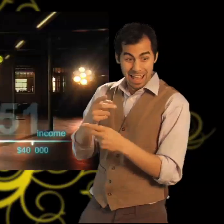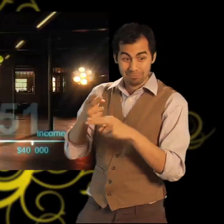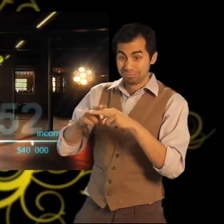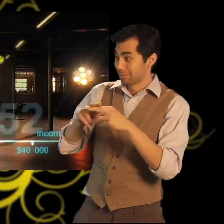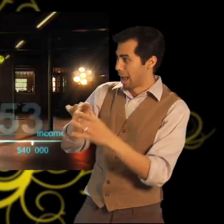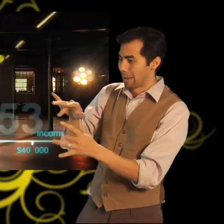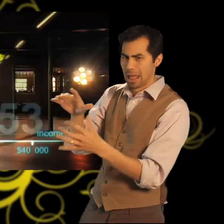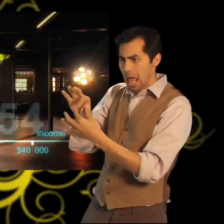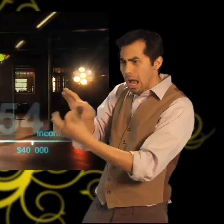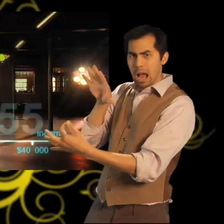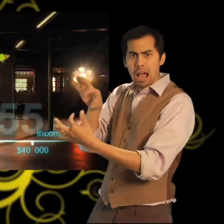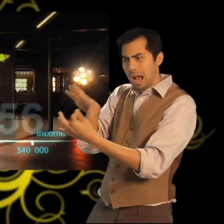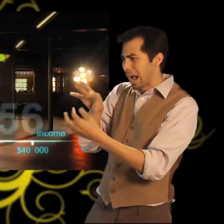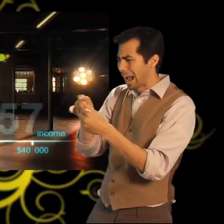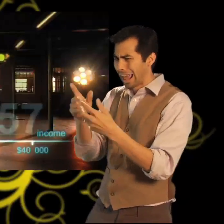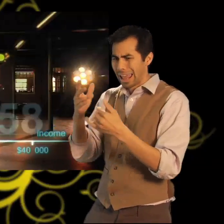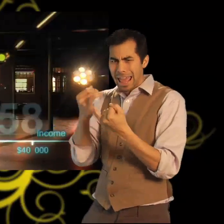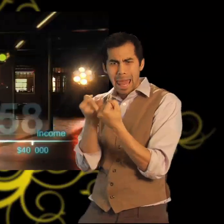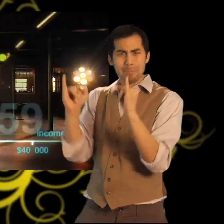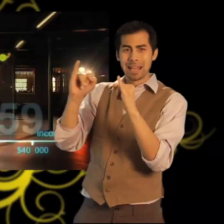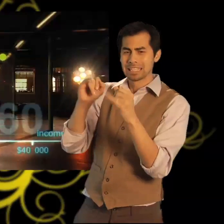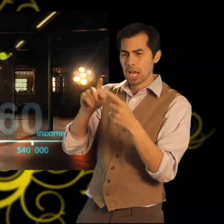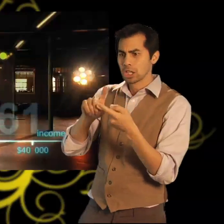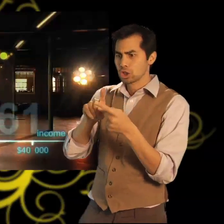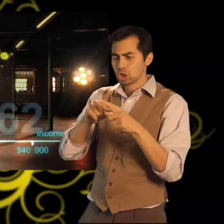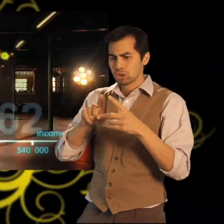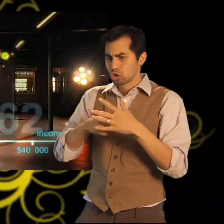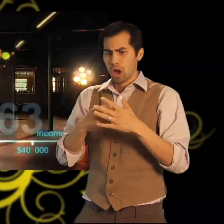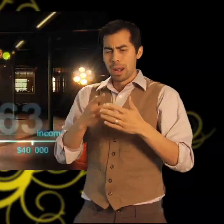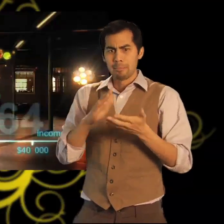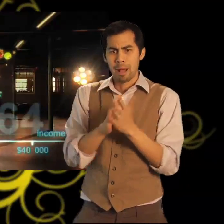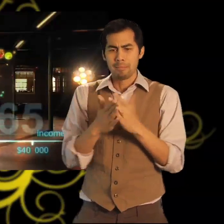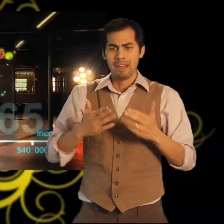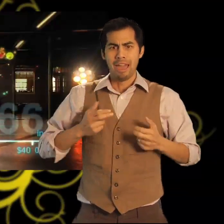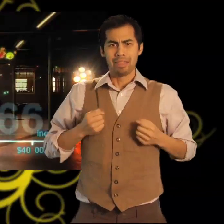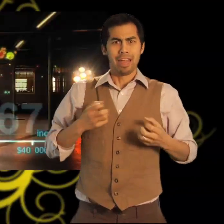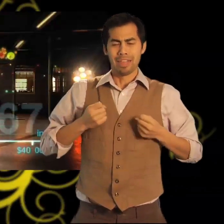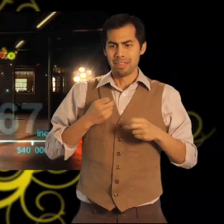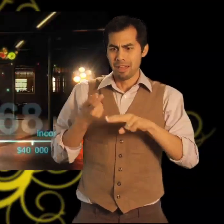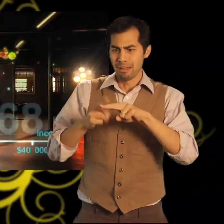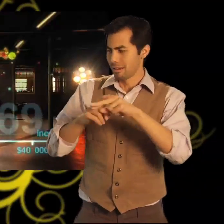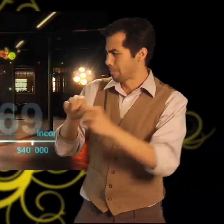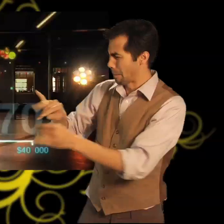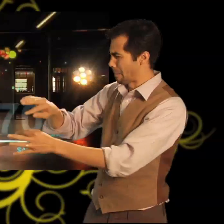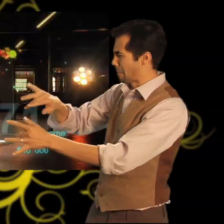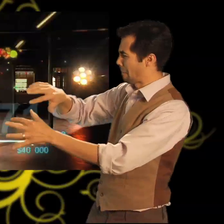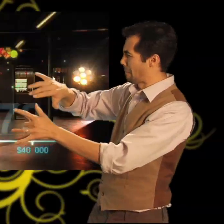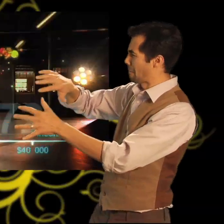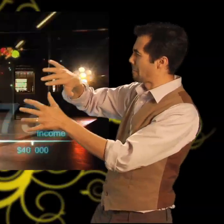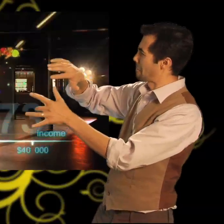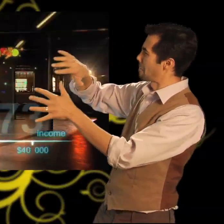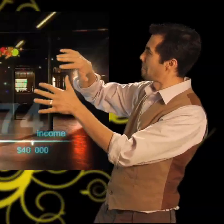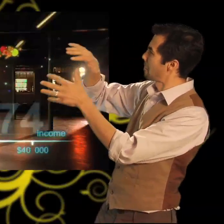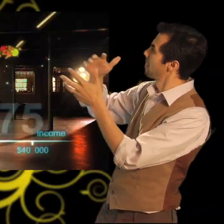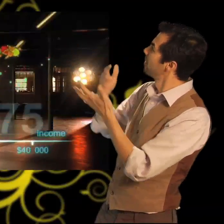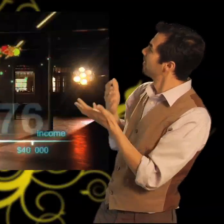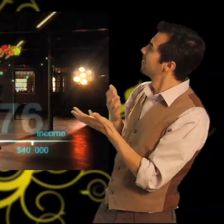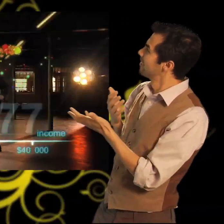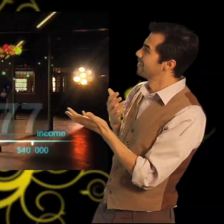former colonies gained independence, and then finally they started to get healthier and healthier and healthier. And